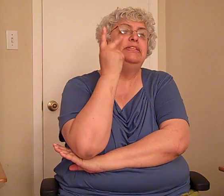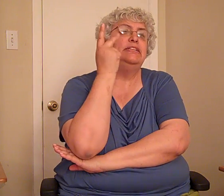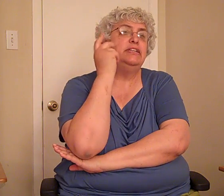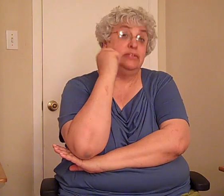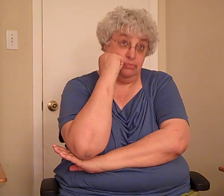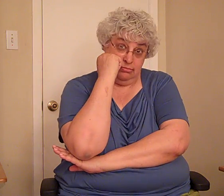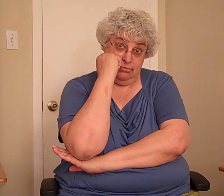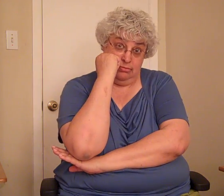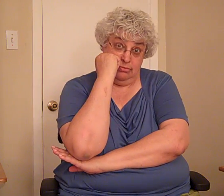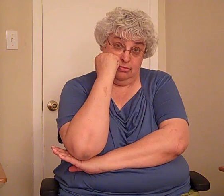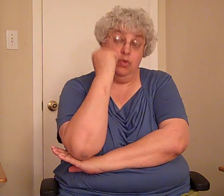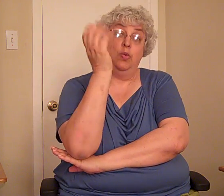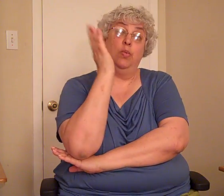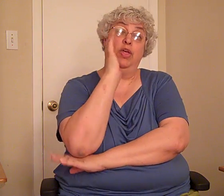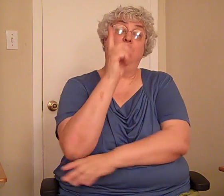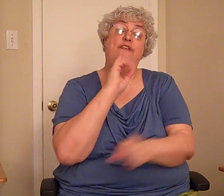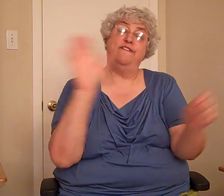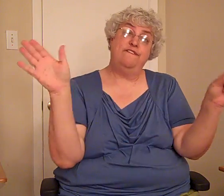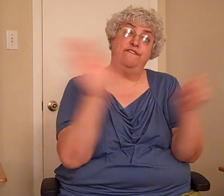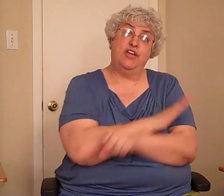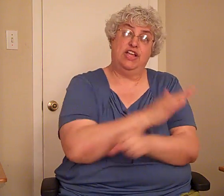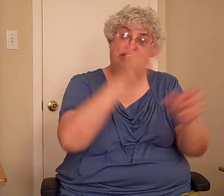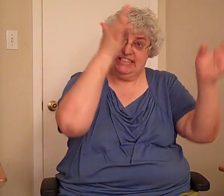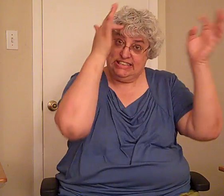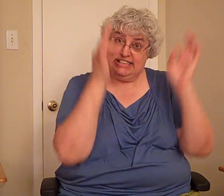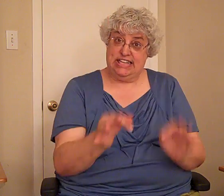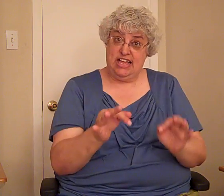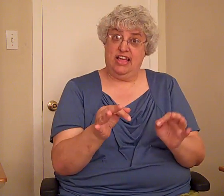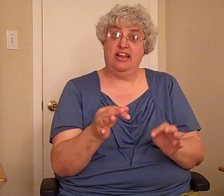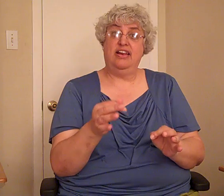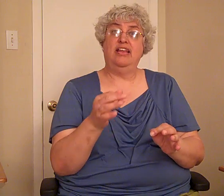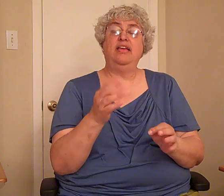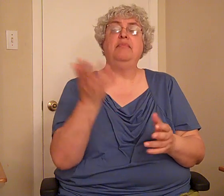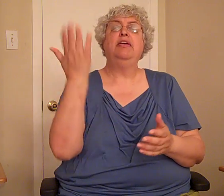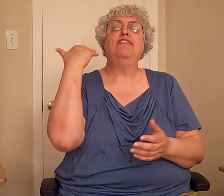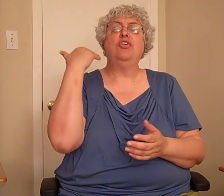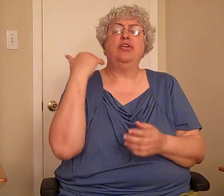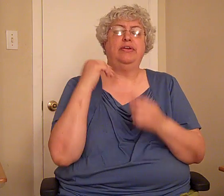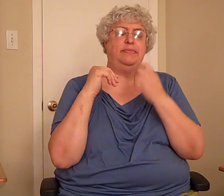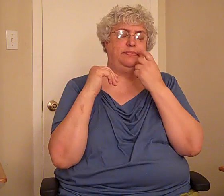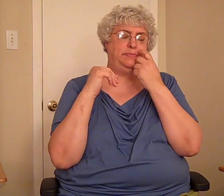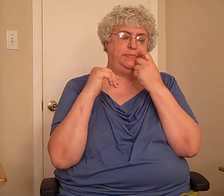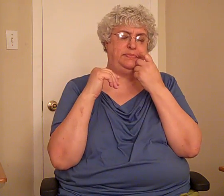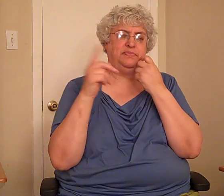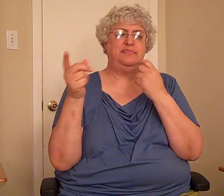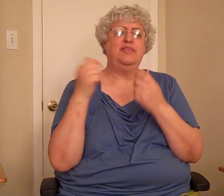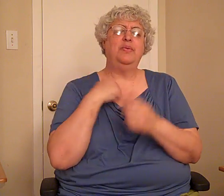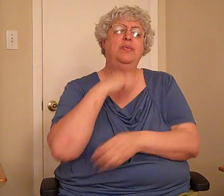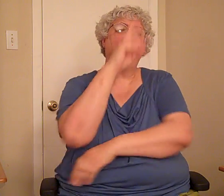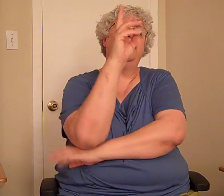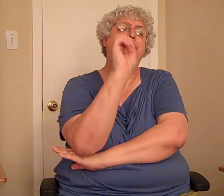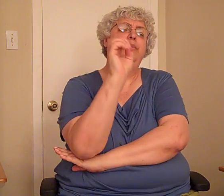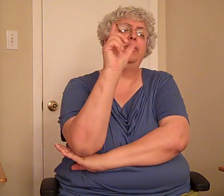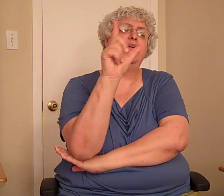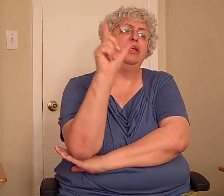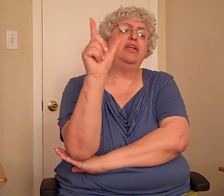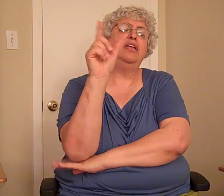do? Are you going to be one of those people that I've had to deal with over the years that go, well, how long have you been involved in network